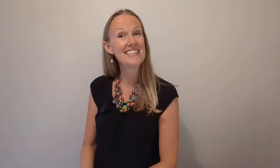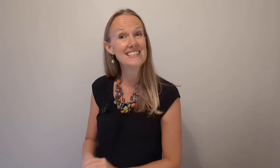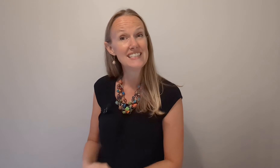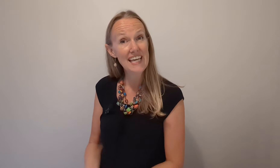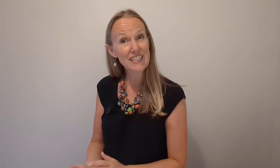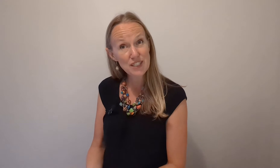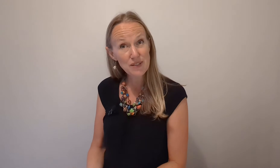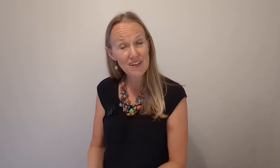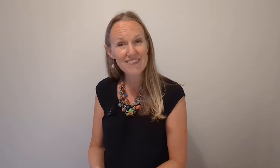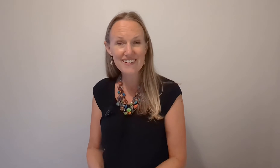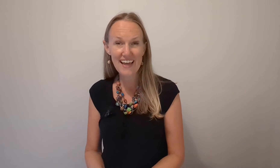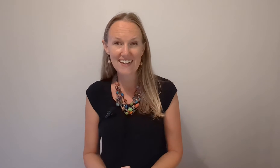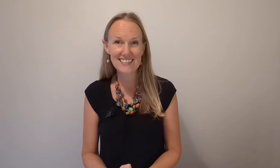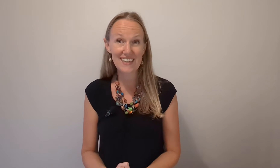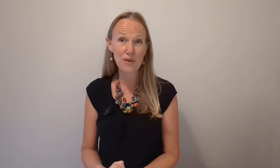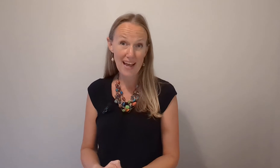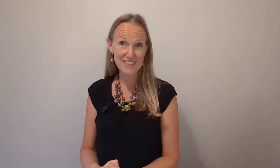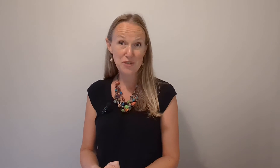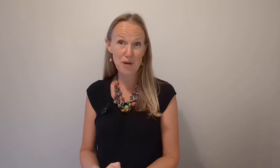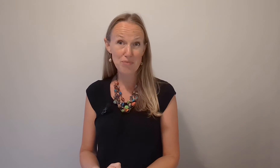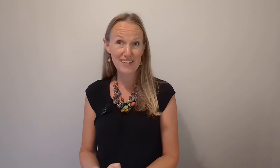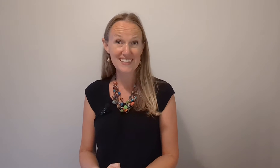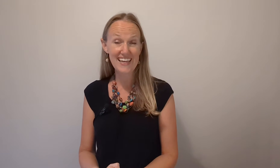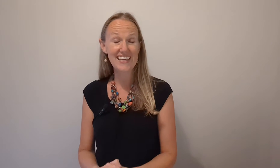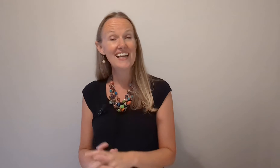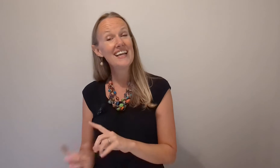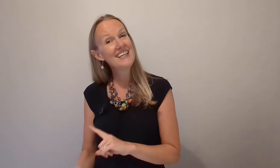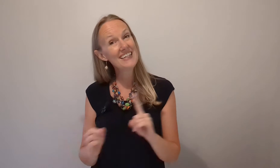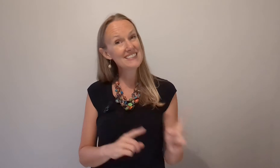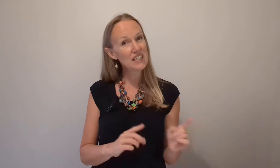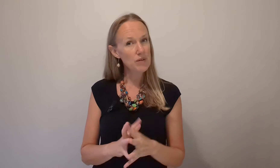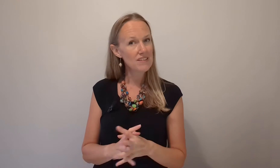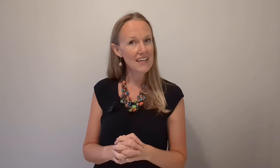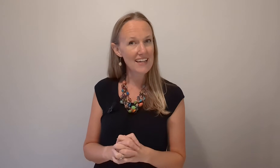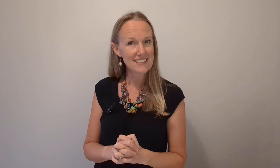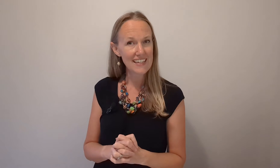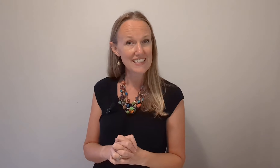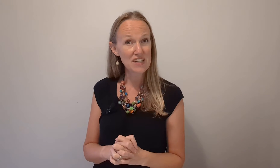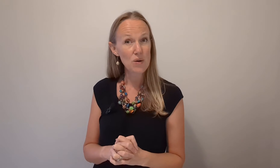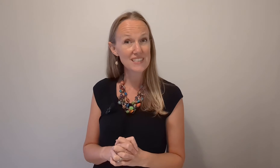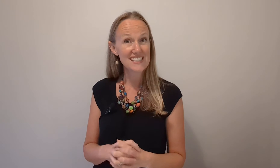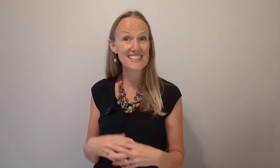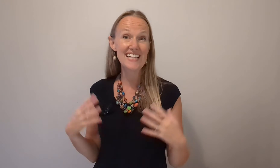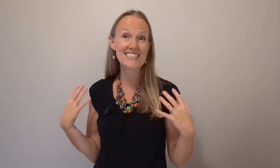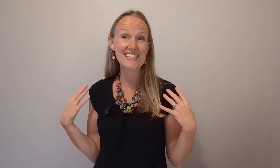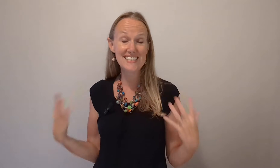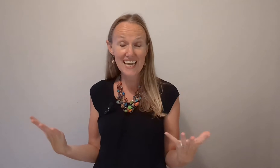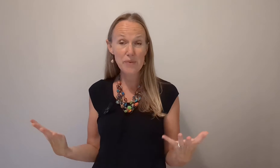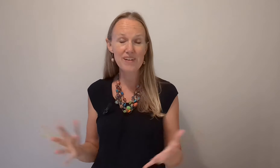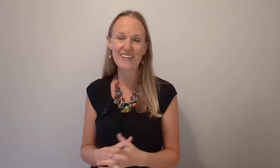is day 2 of learning how to sign gratitude by Brandon Lake. Yesterday, we learned how to sign each of the choruses, and today we're going